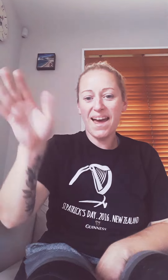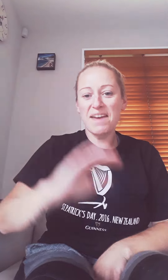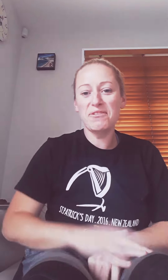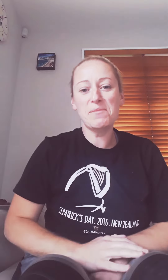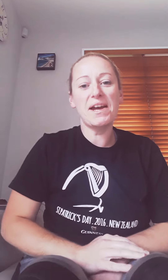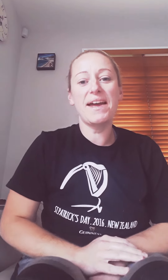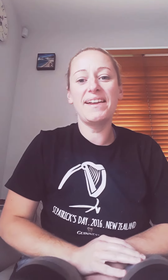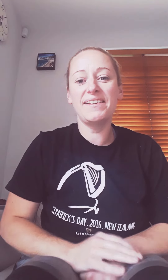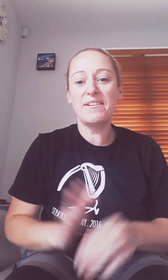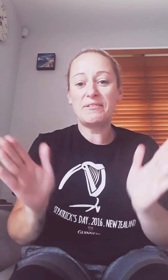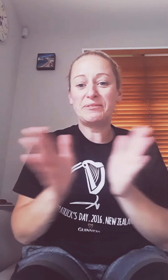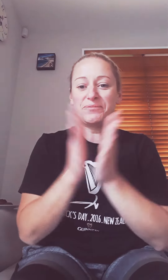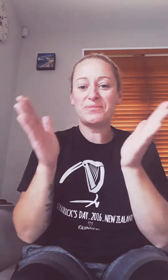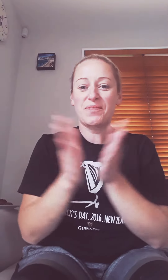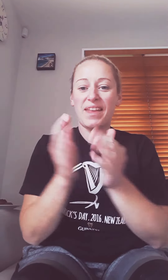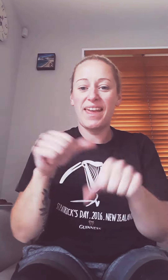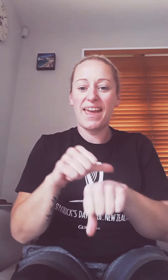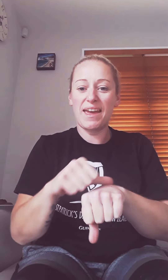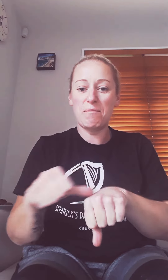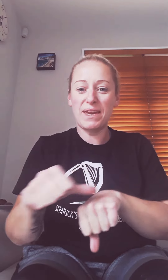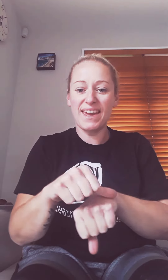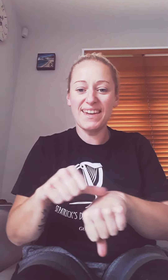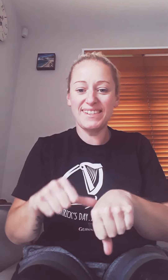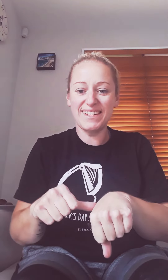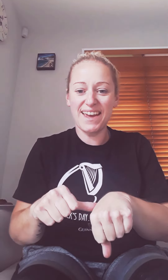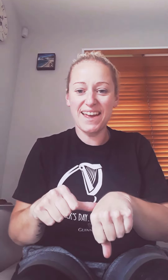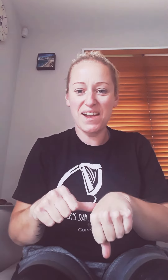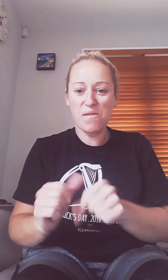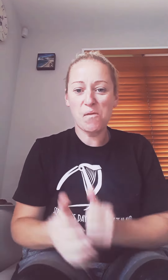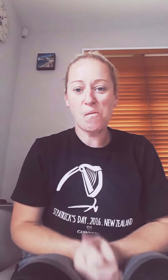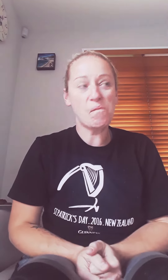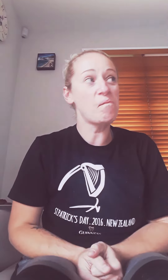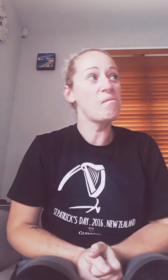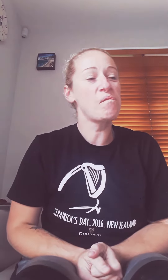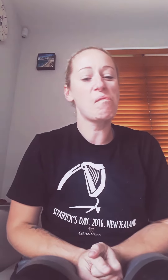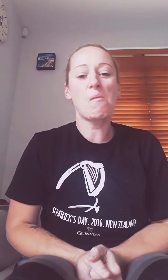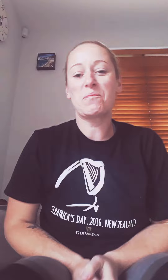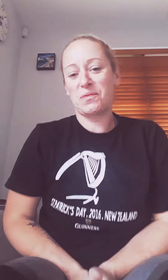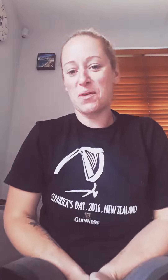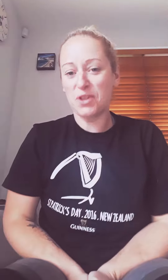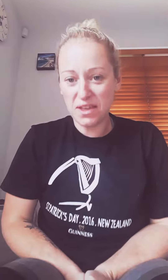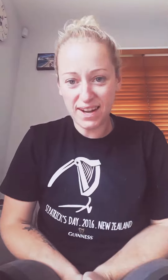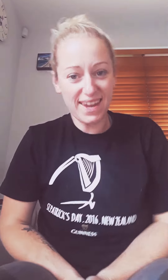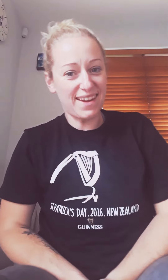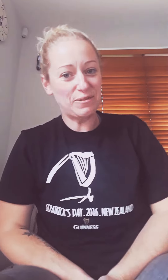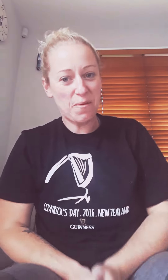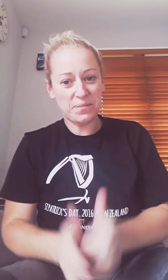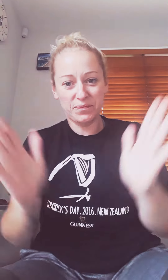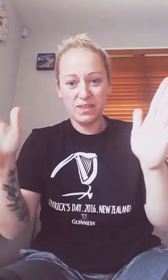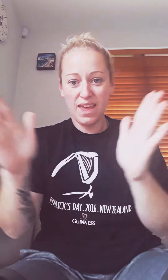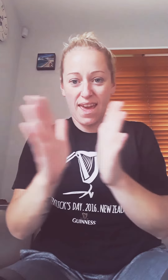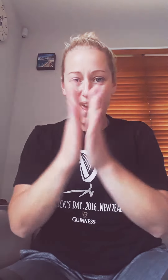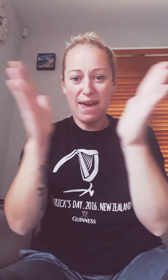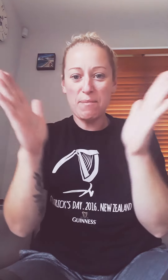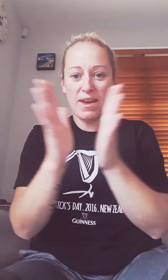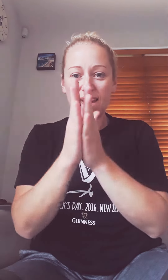Hi everyone! Happy Easter! I'll show you that again. Happy